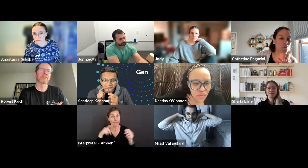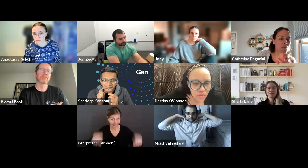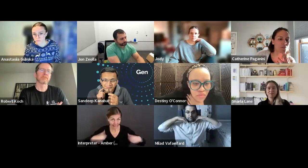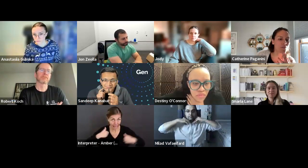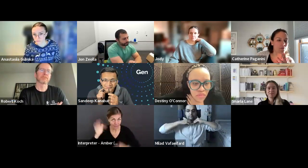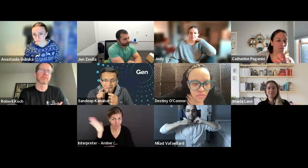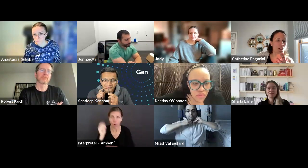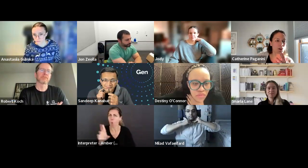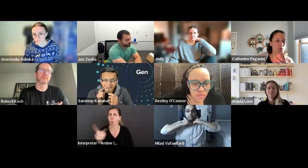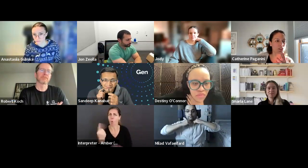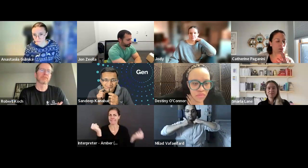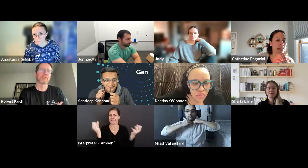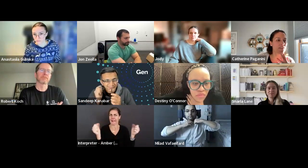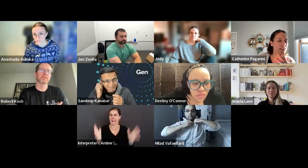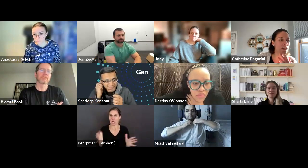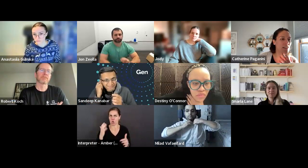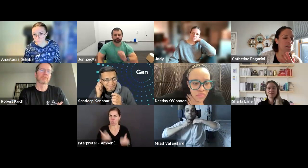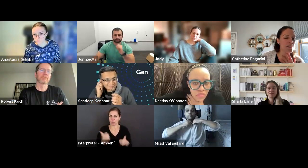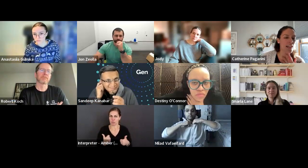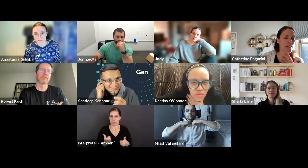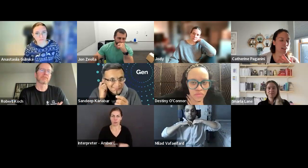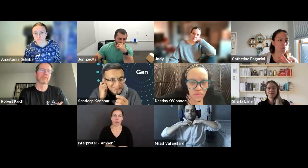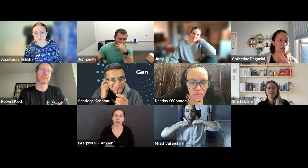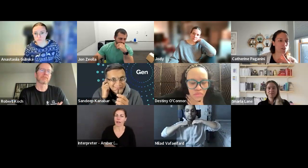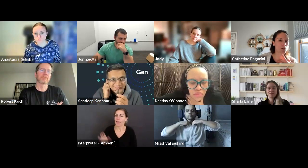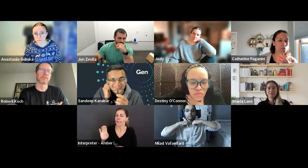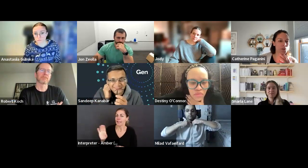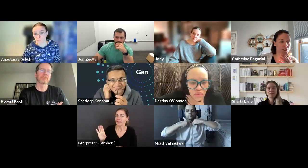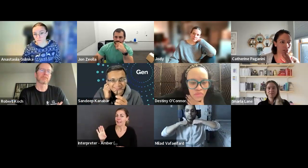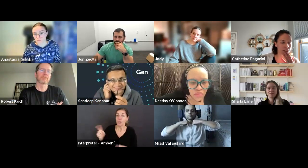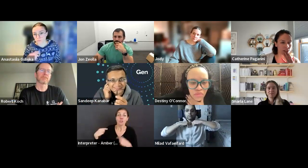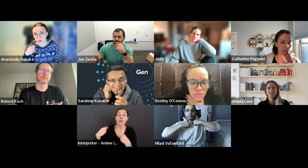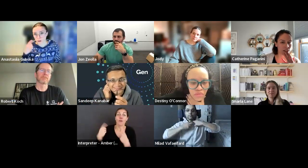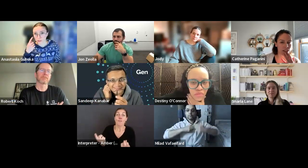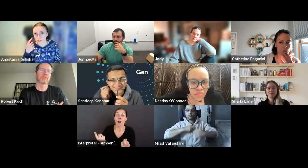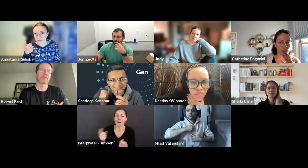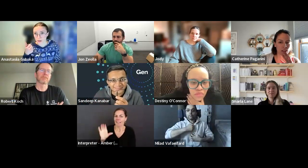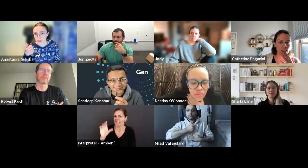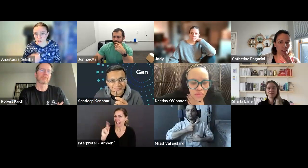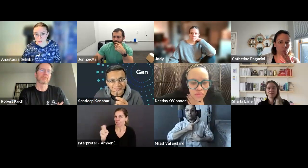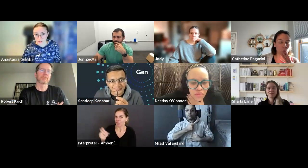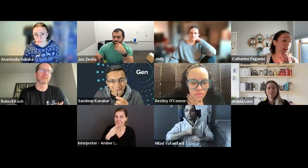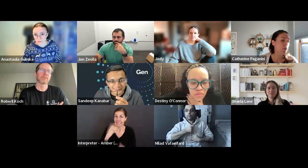So far we don't have any sign language interpreters.